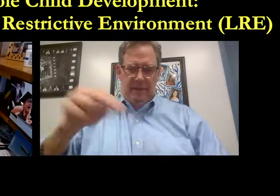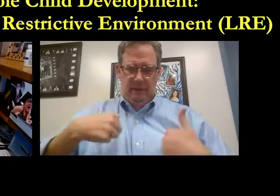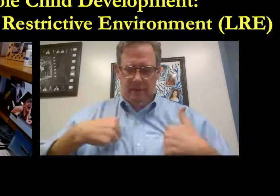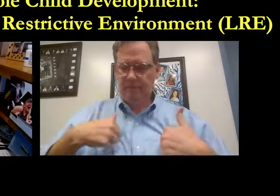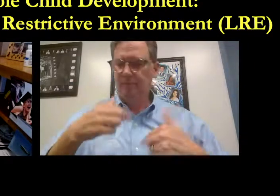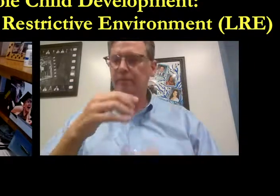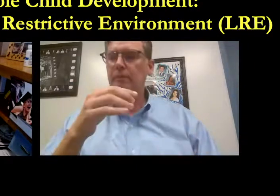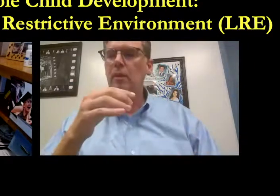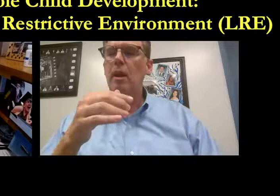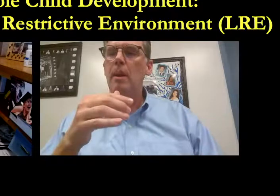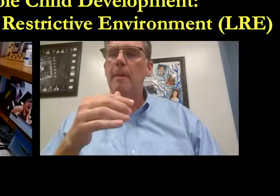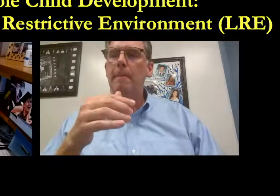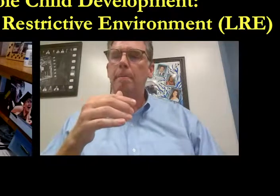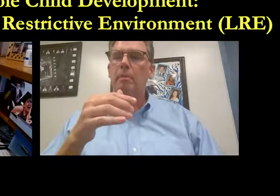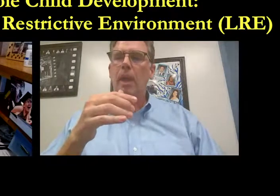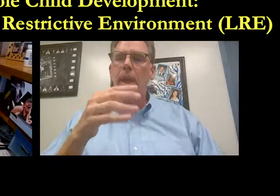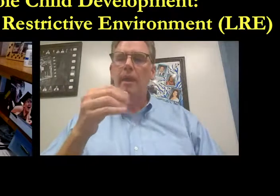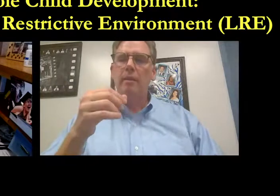Deaf.